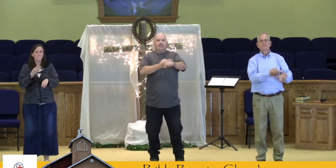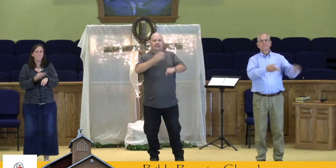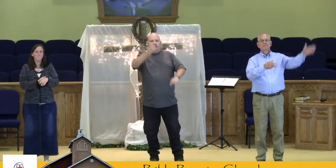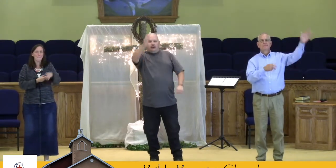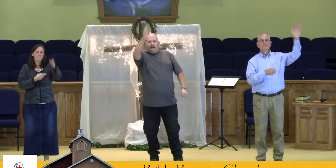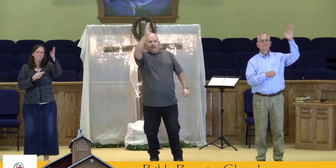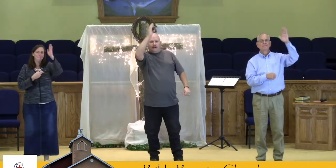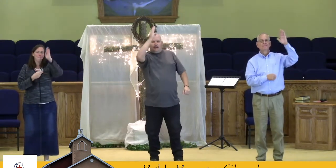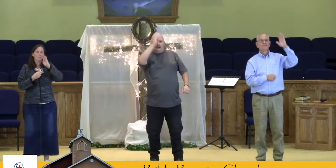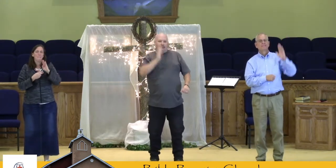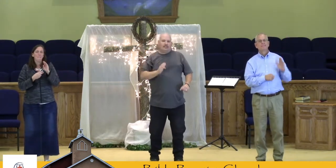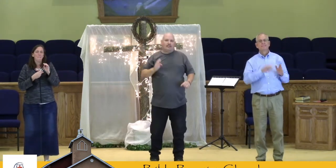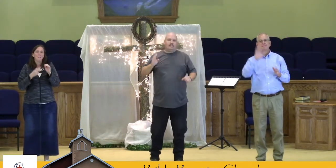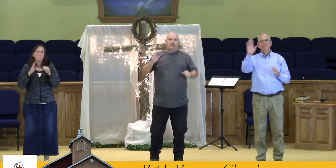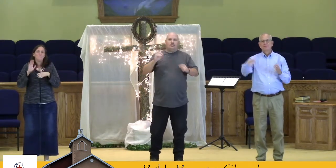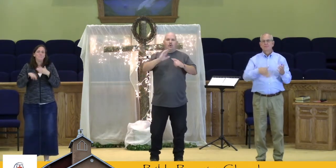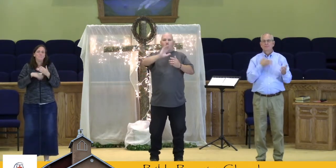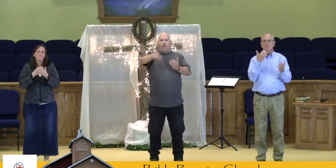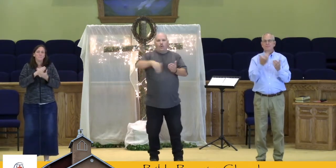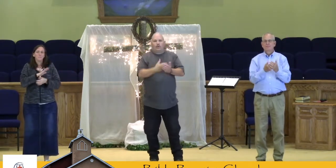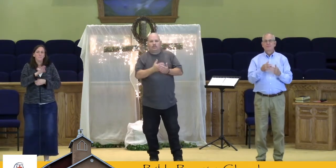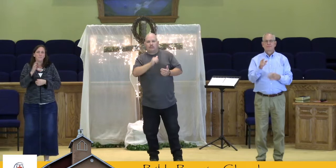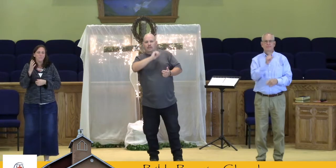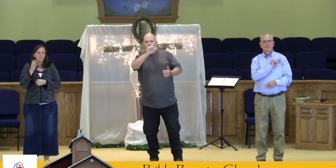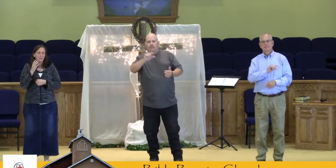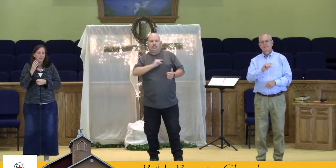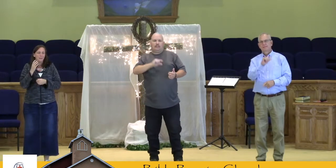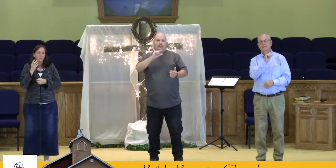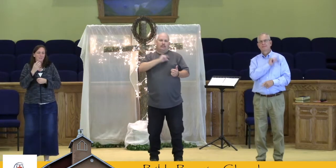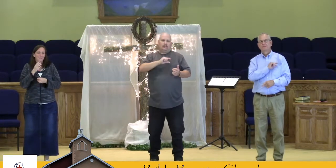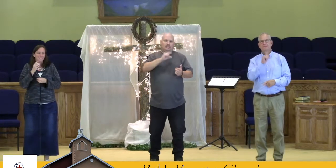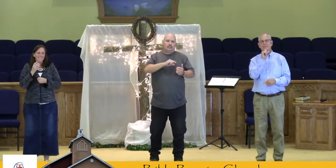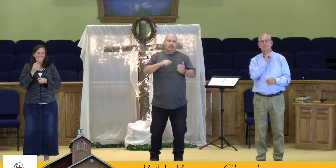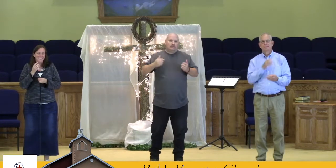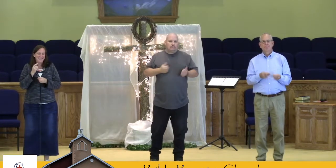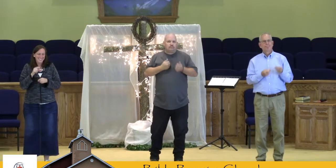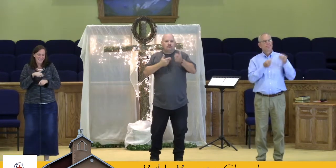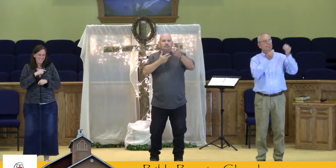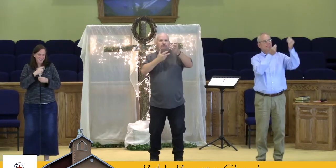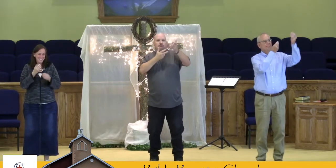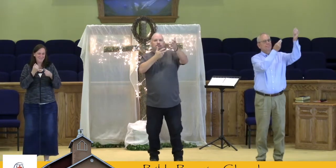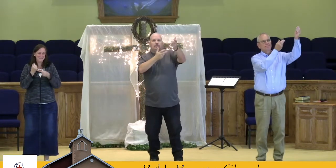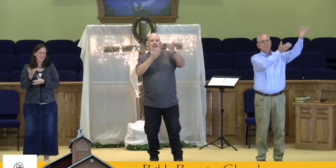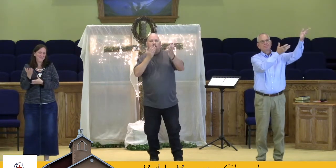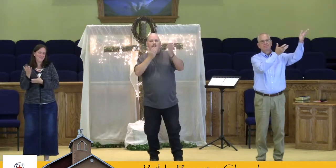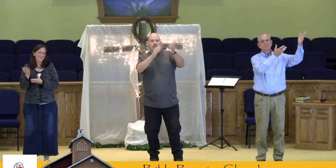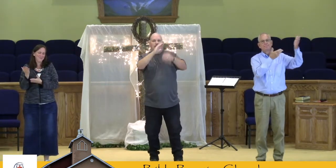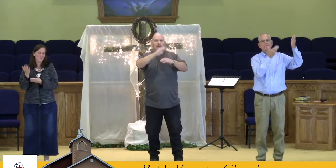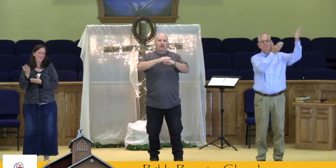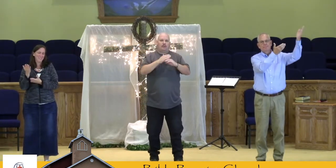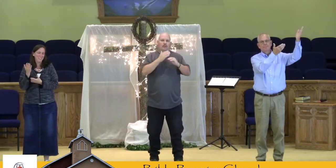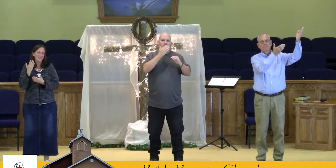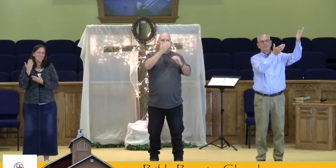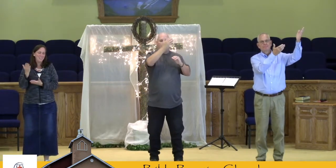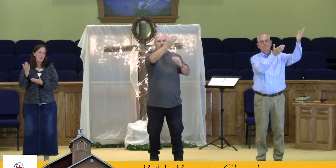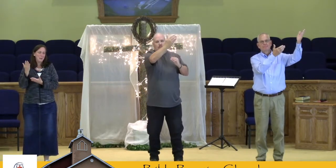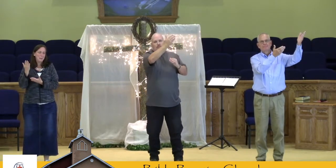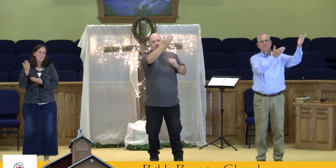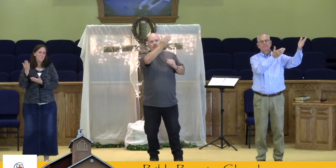Look to the cross of the Lamb of God. Lay all your guilt on him.